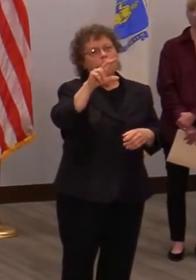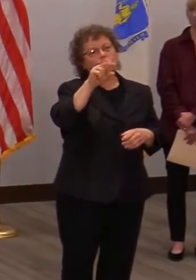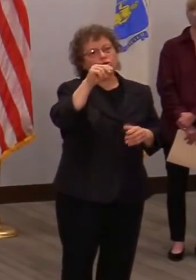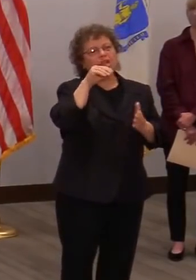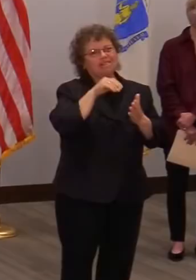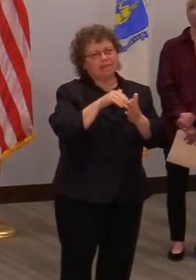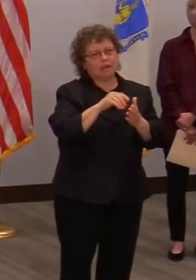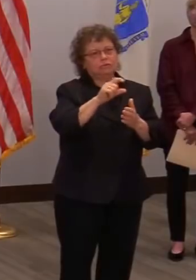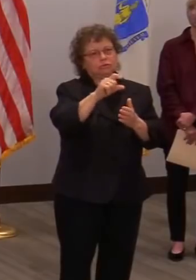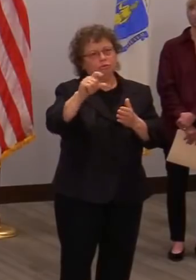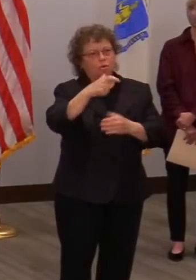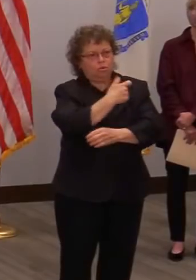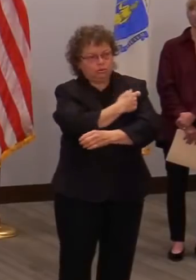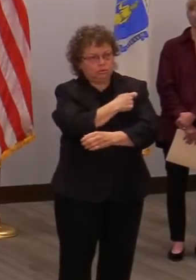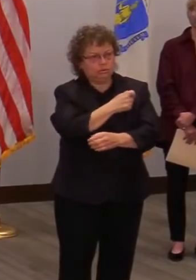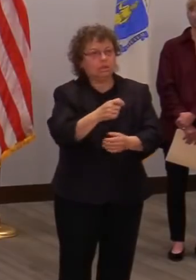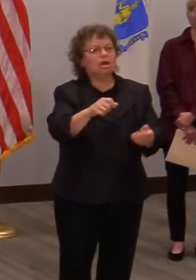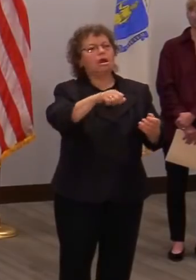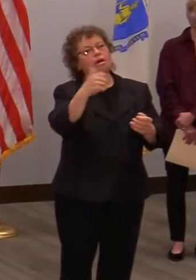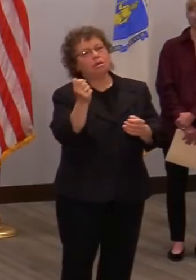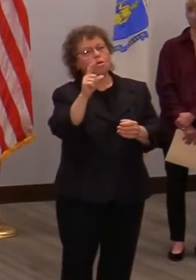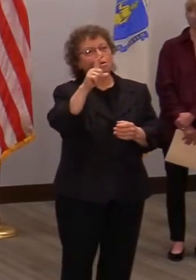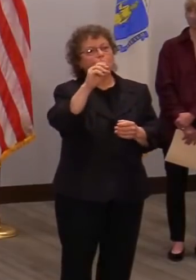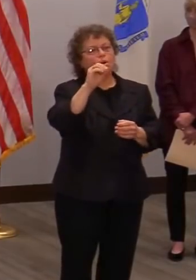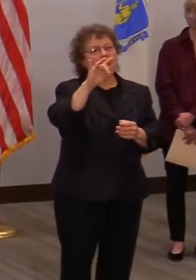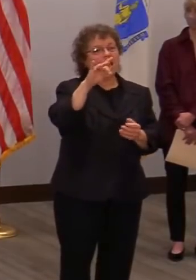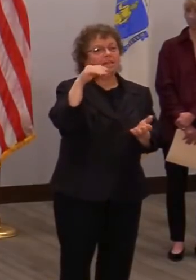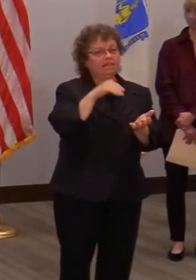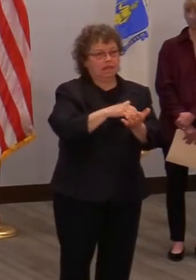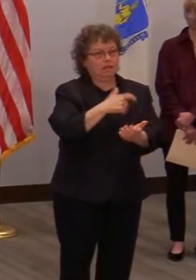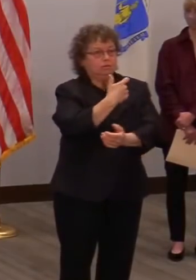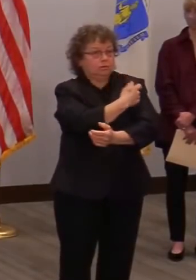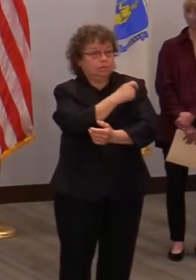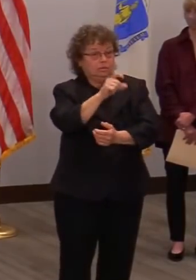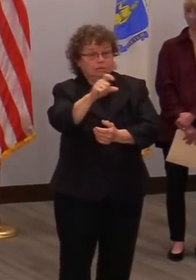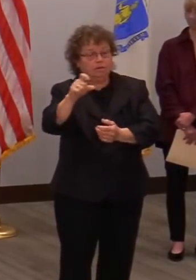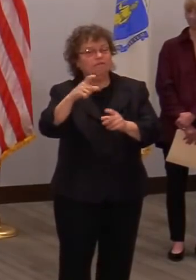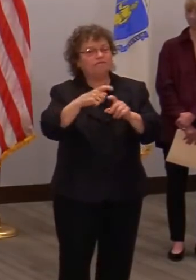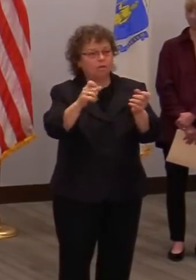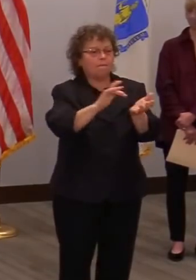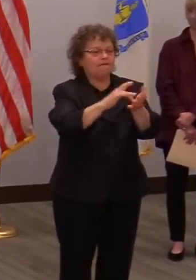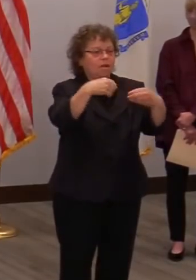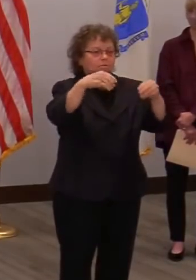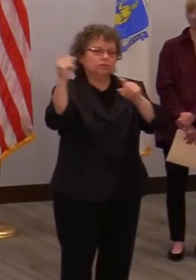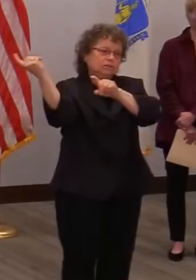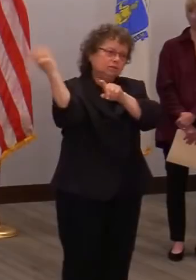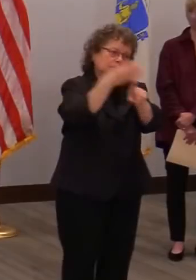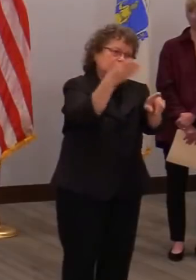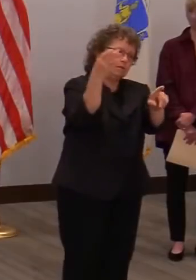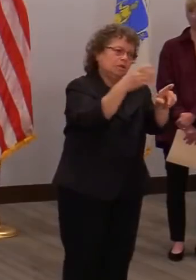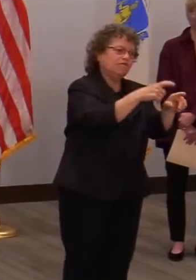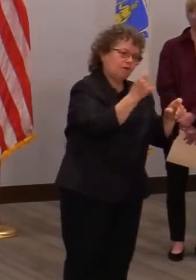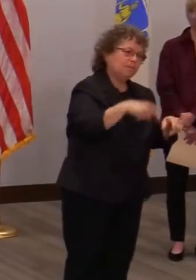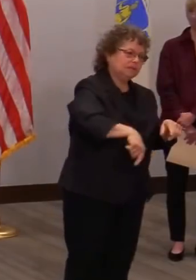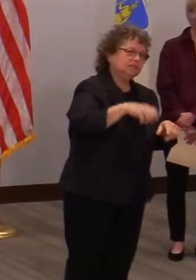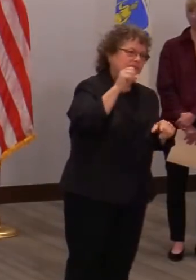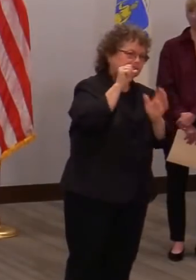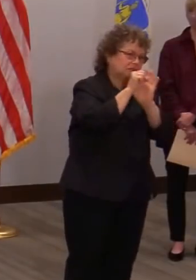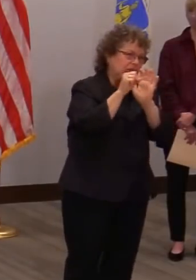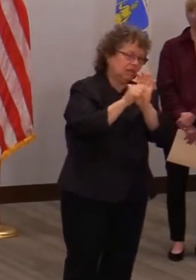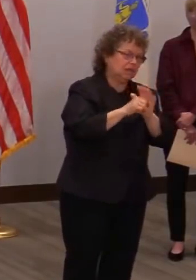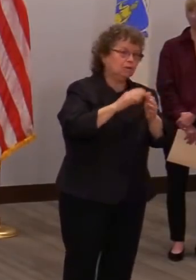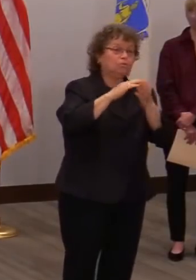doses, and another 8,000 doses are being sent to pharmacies from this state allocation. Community health centers are